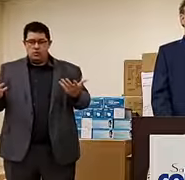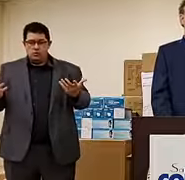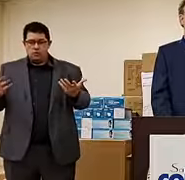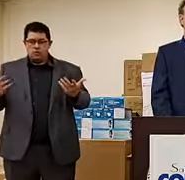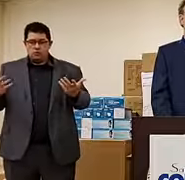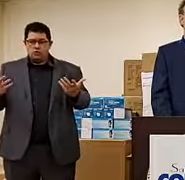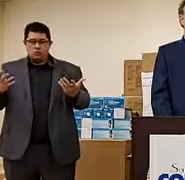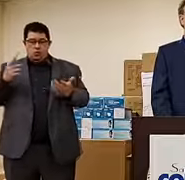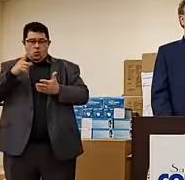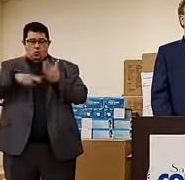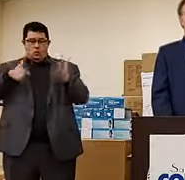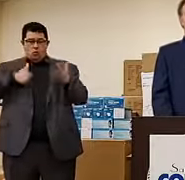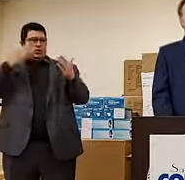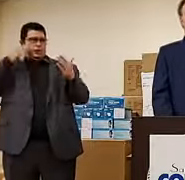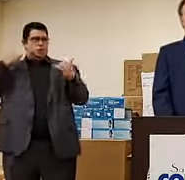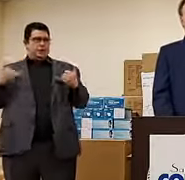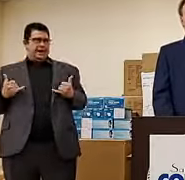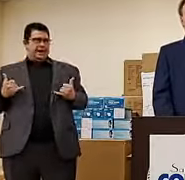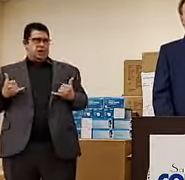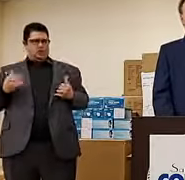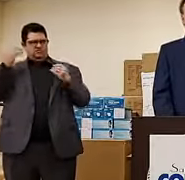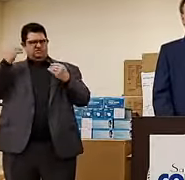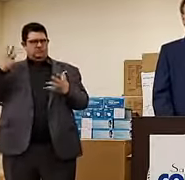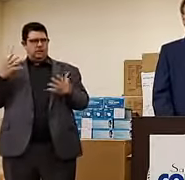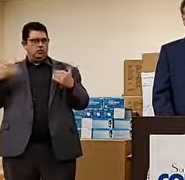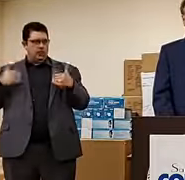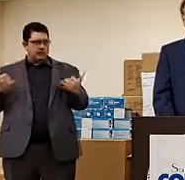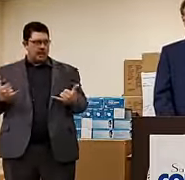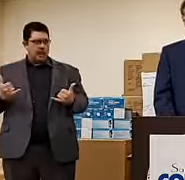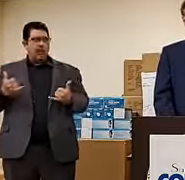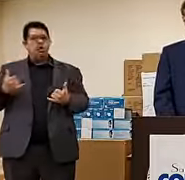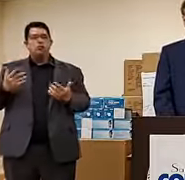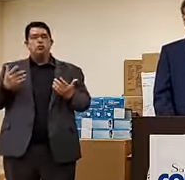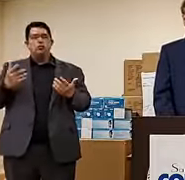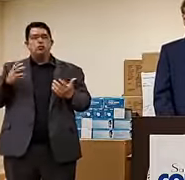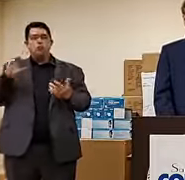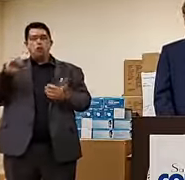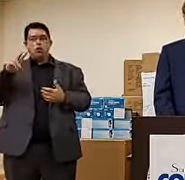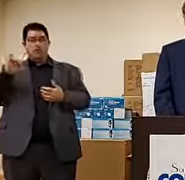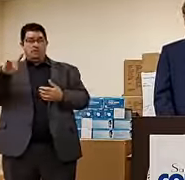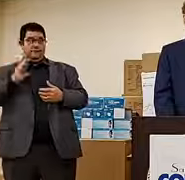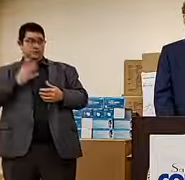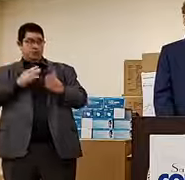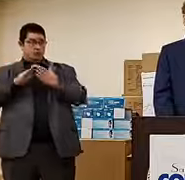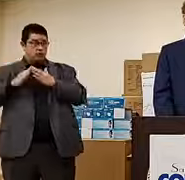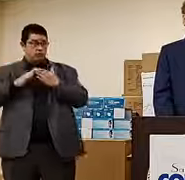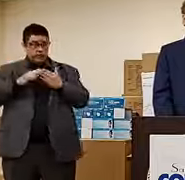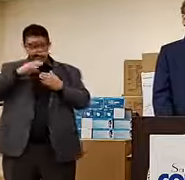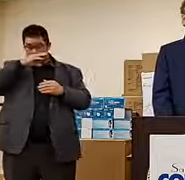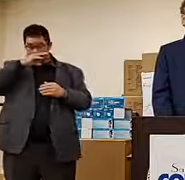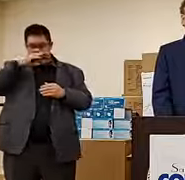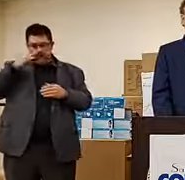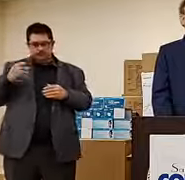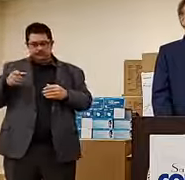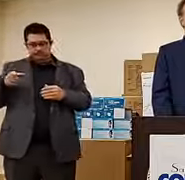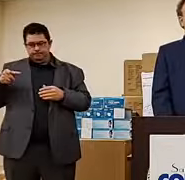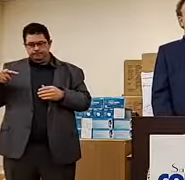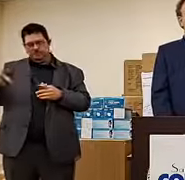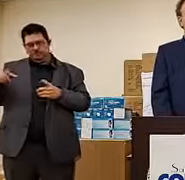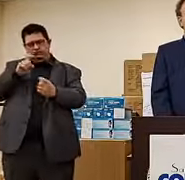With what we know now, with the information we have now, with where we are with COVID in our community, there is certainly